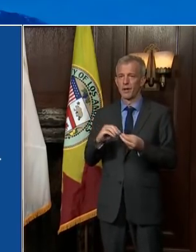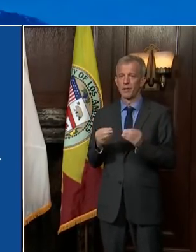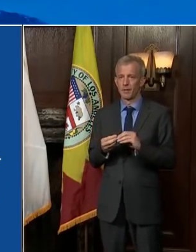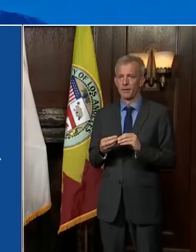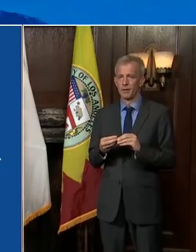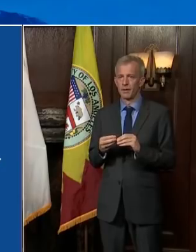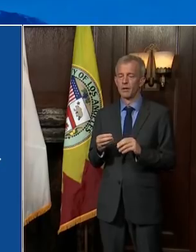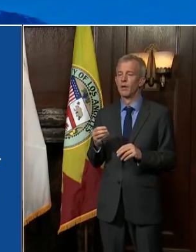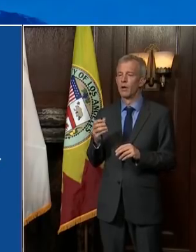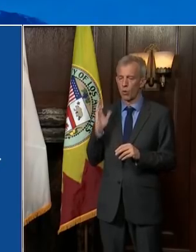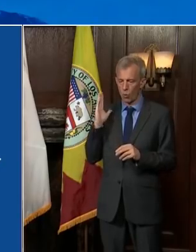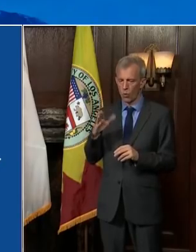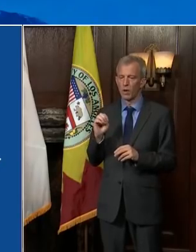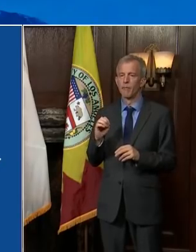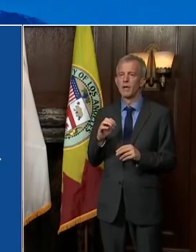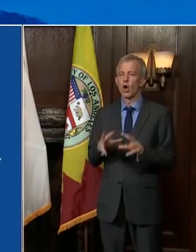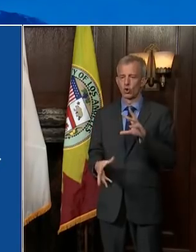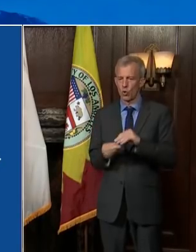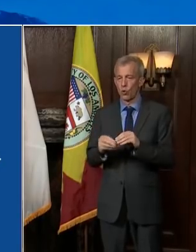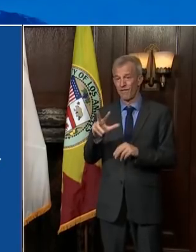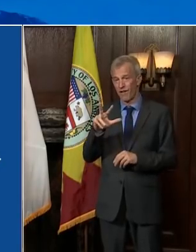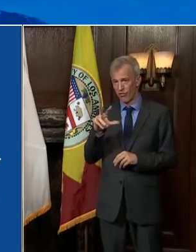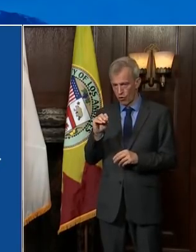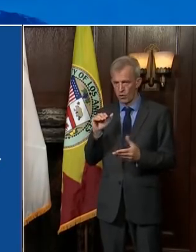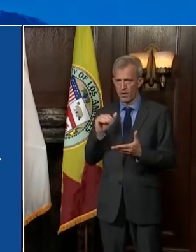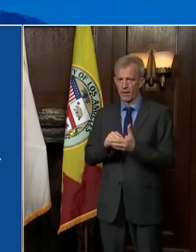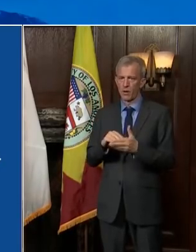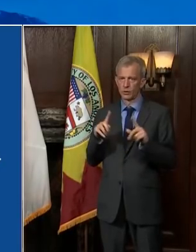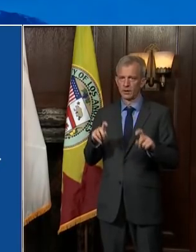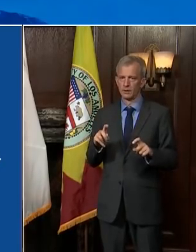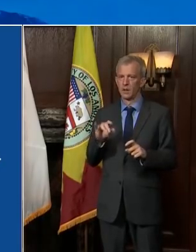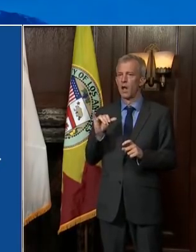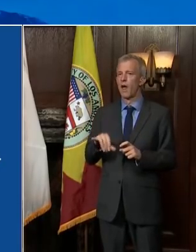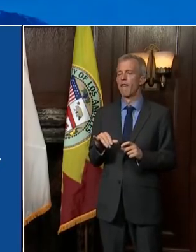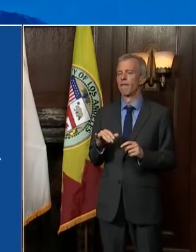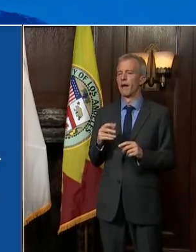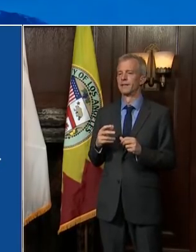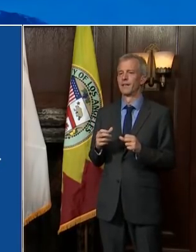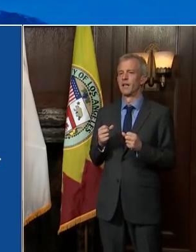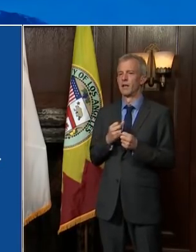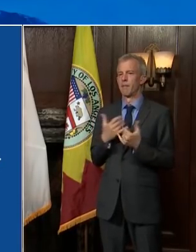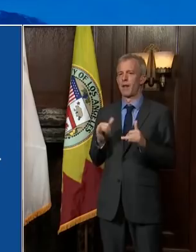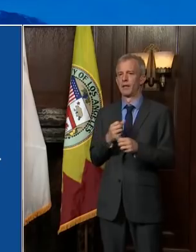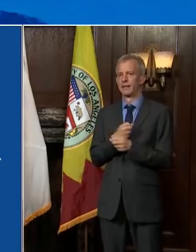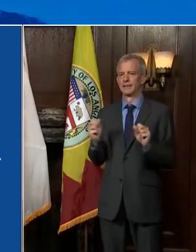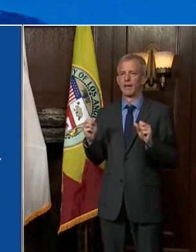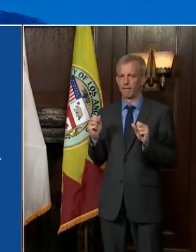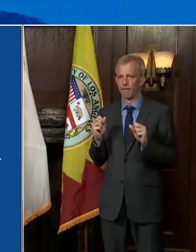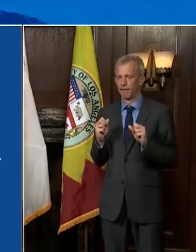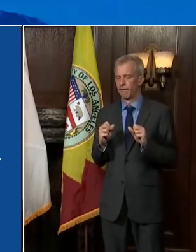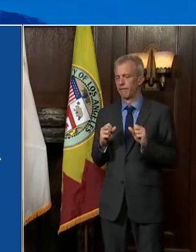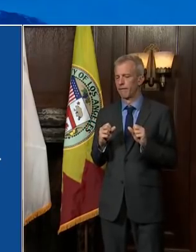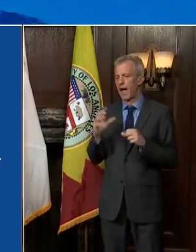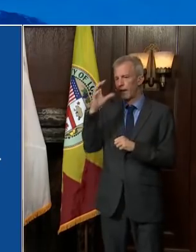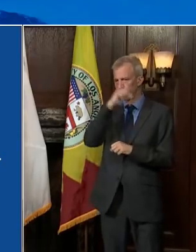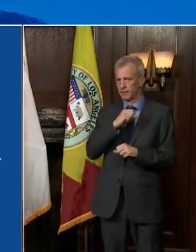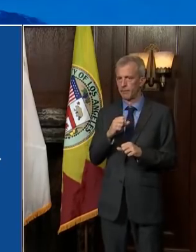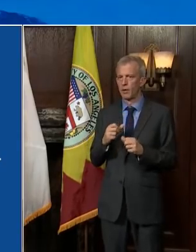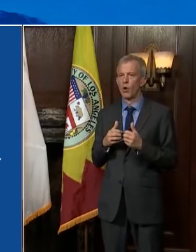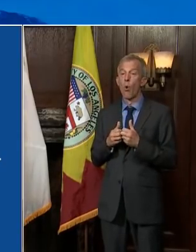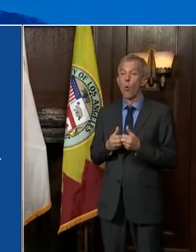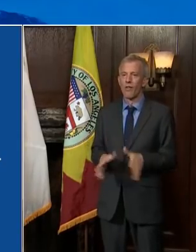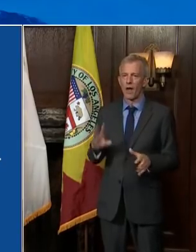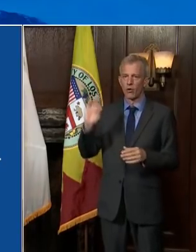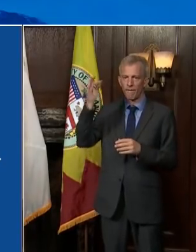of 30,000 tests. And that's a conservative estimate without accounting for potential federal testing assistance, which we